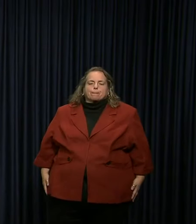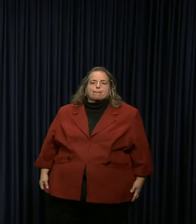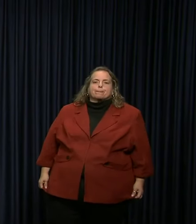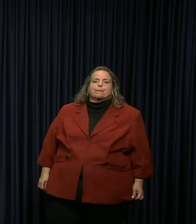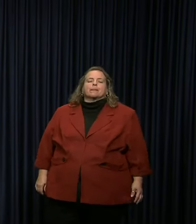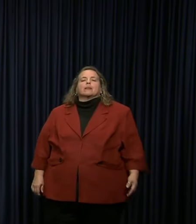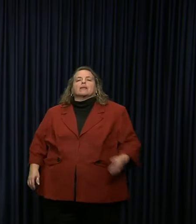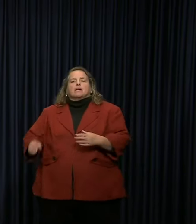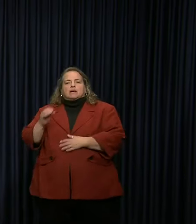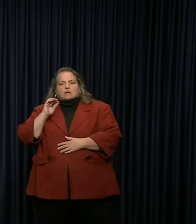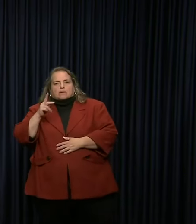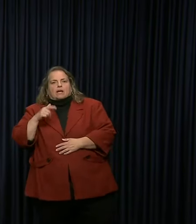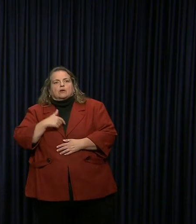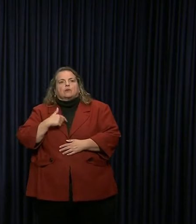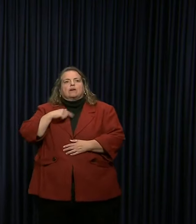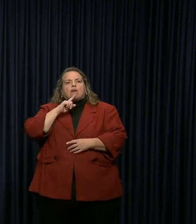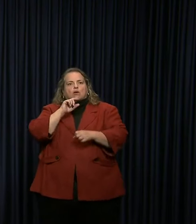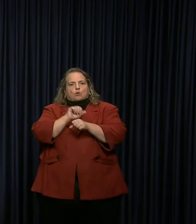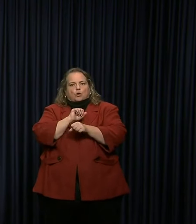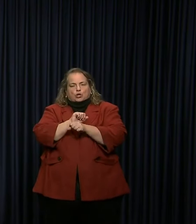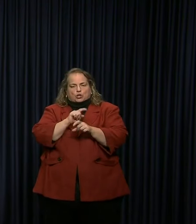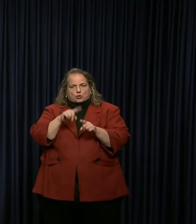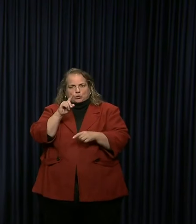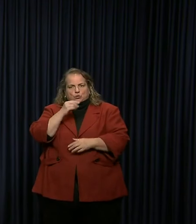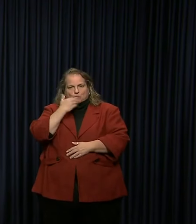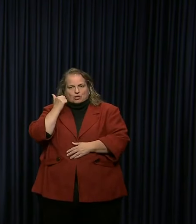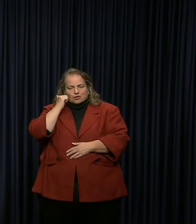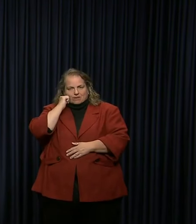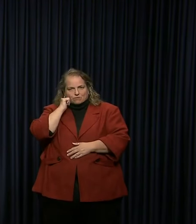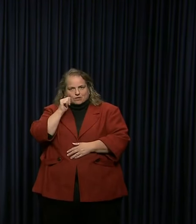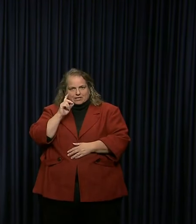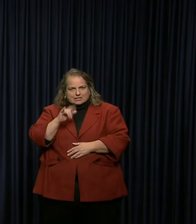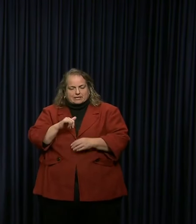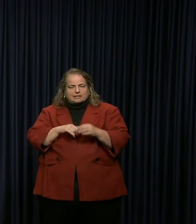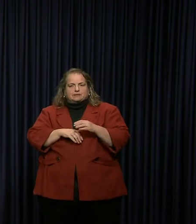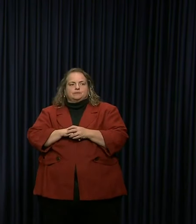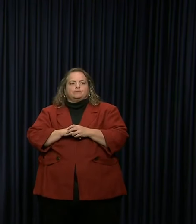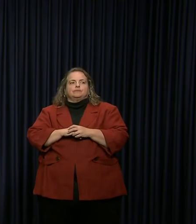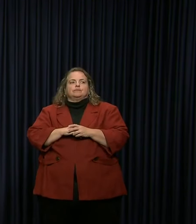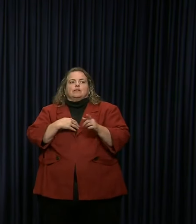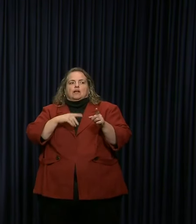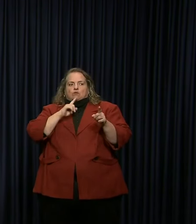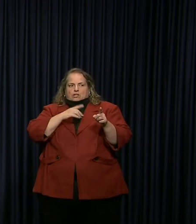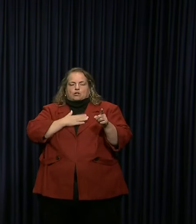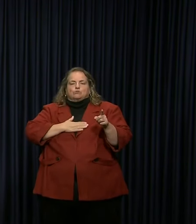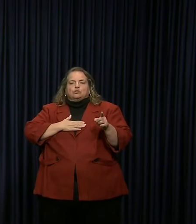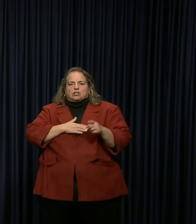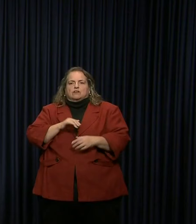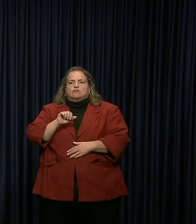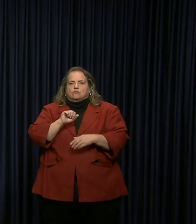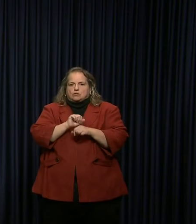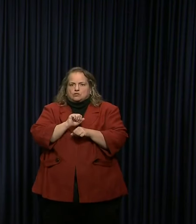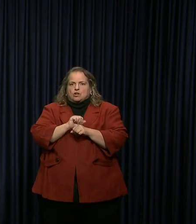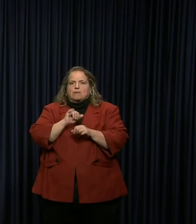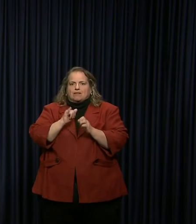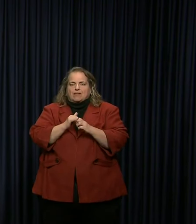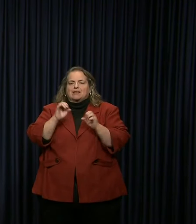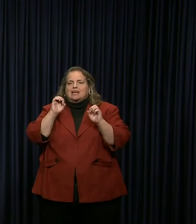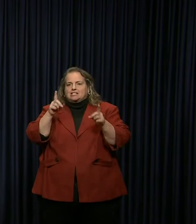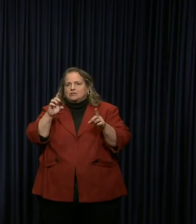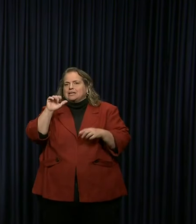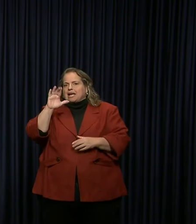All right, so we're working to do better each and every day. I really appreciate the job that the